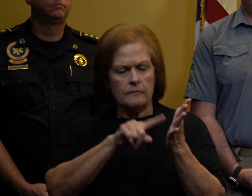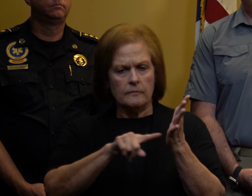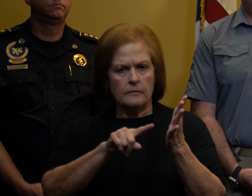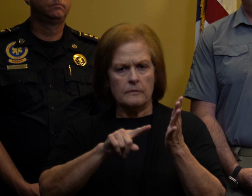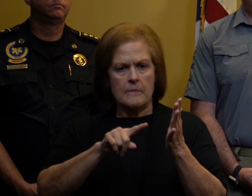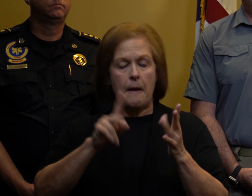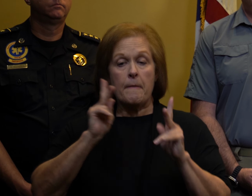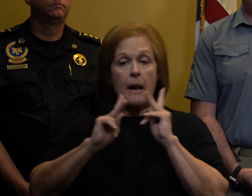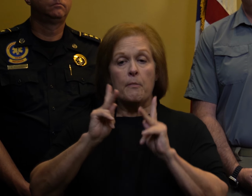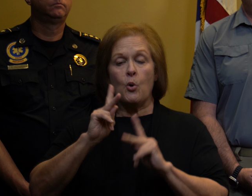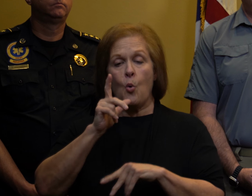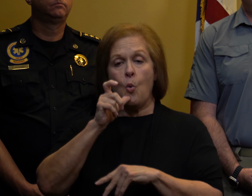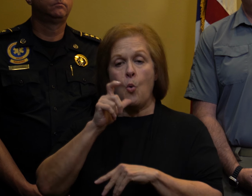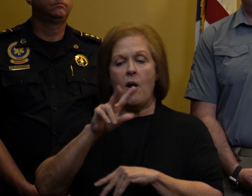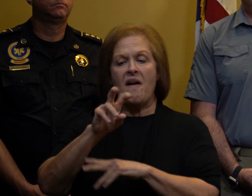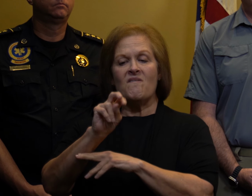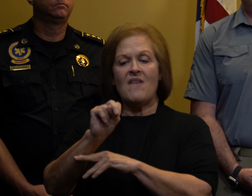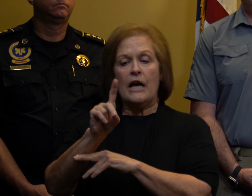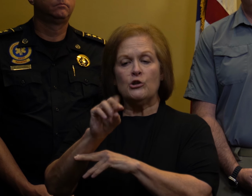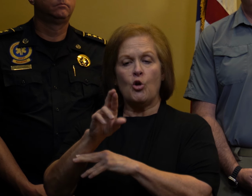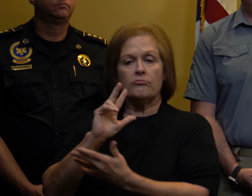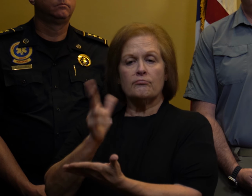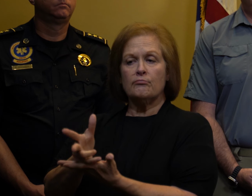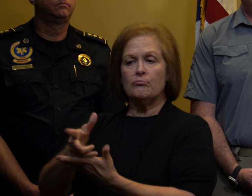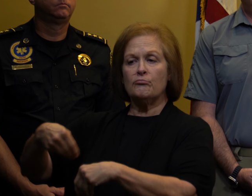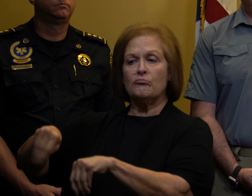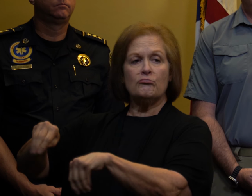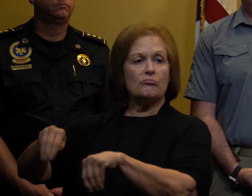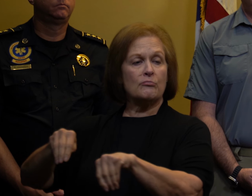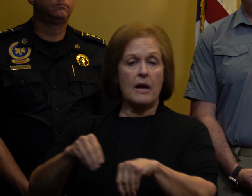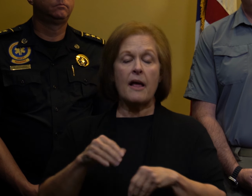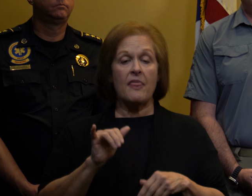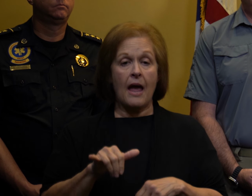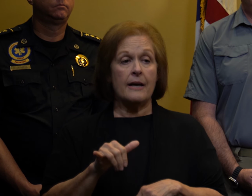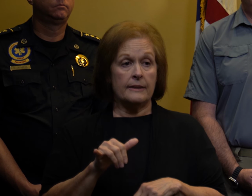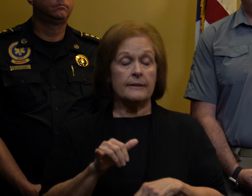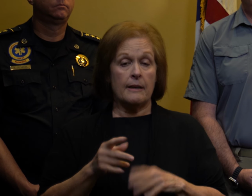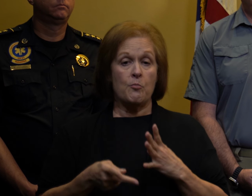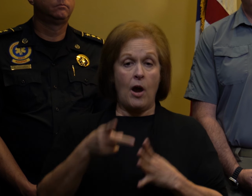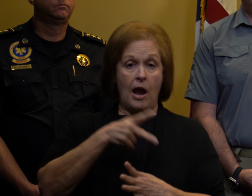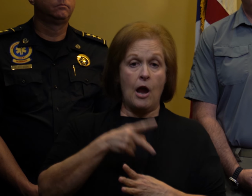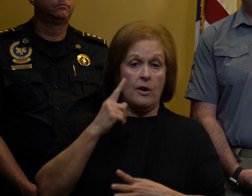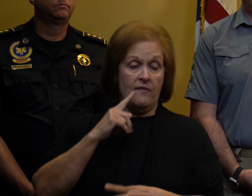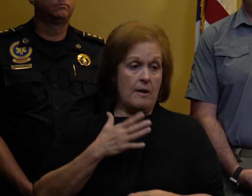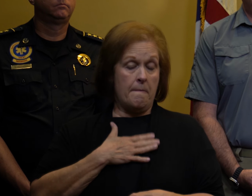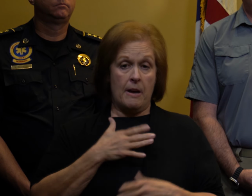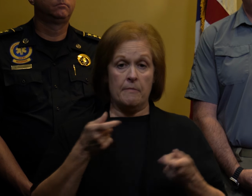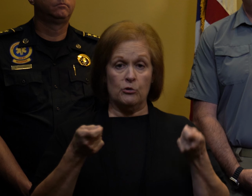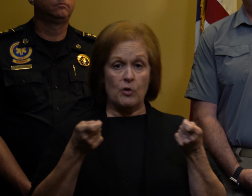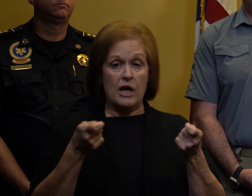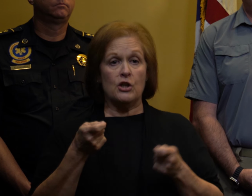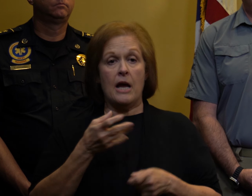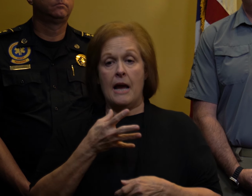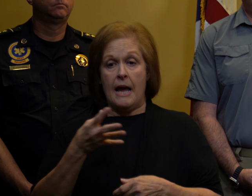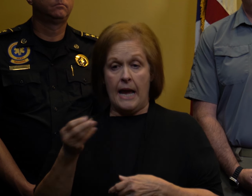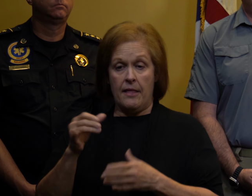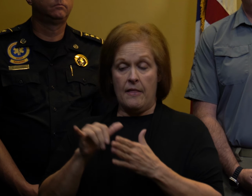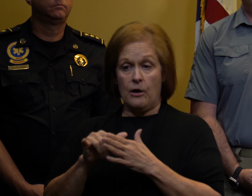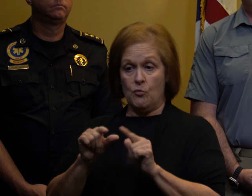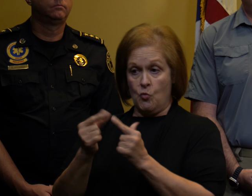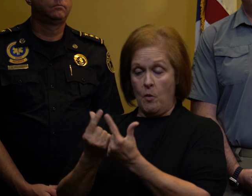throughout the French Quarter area. This is something that has been a priority for my administration, of course in